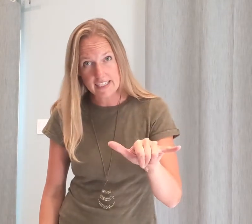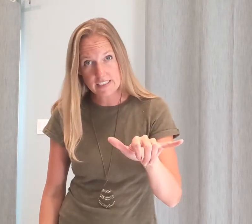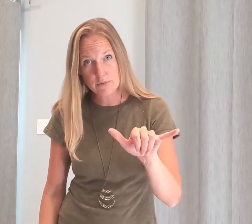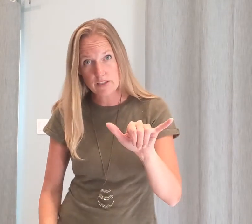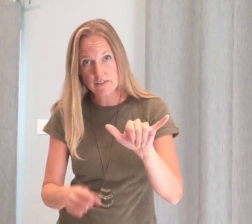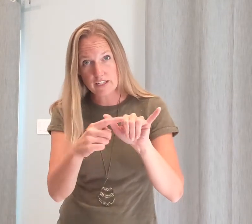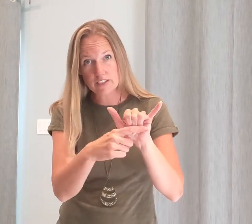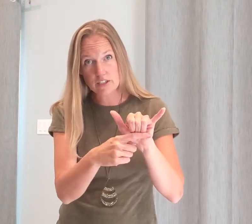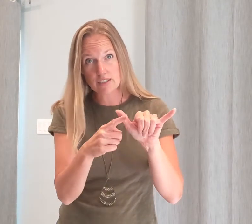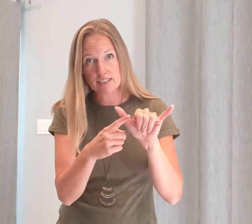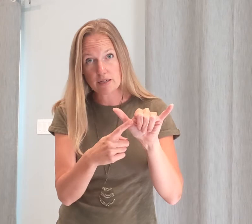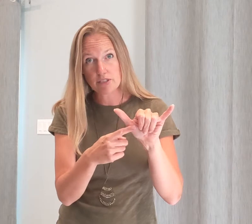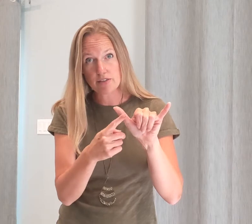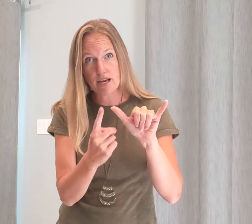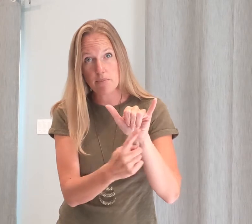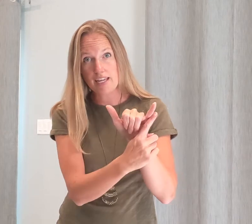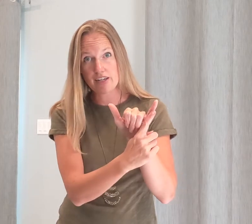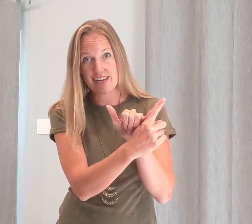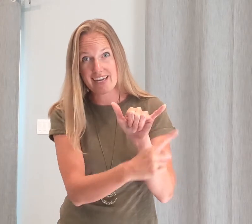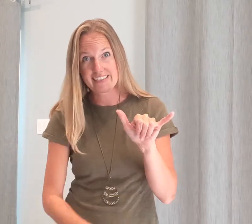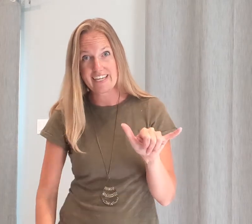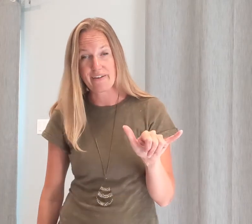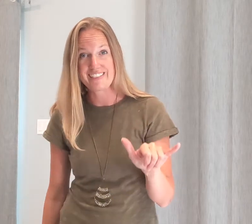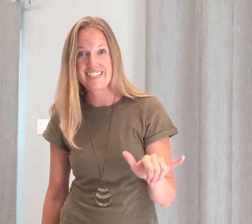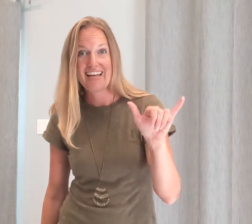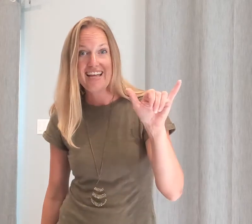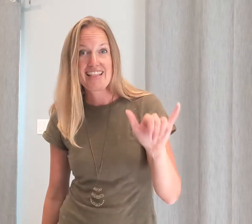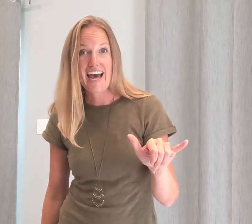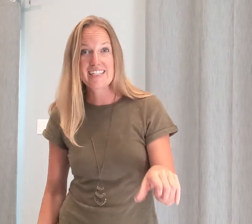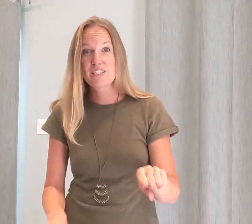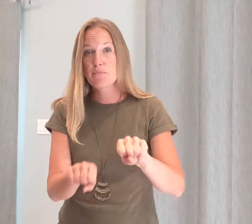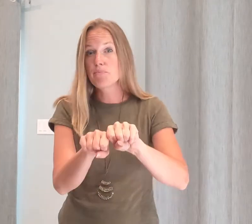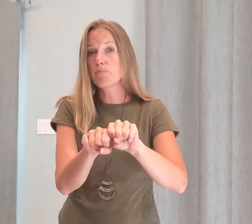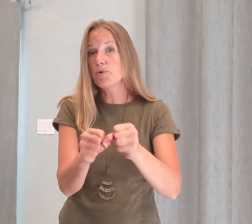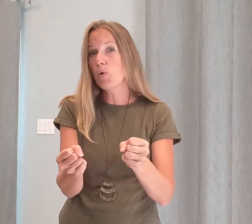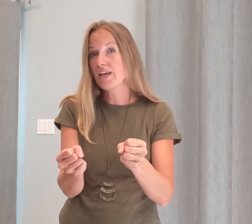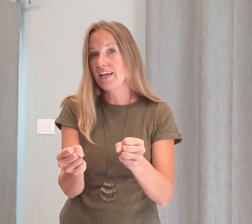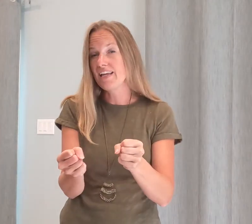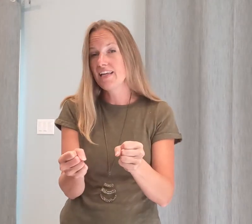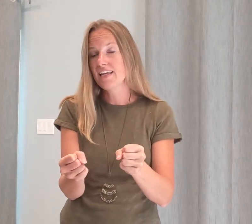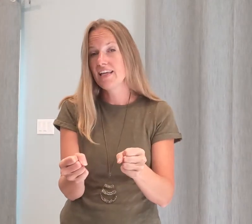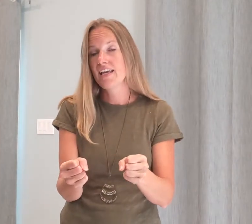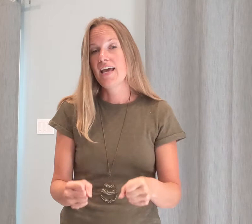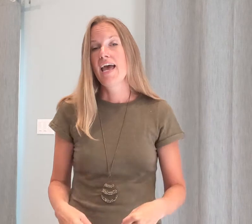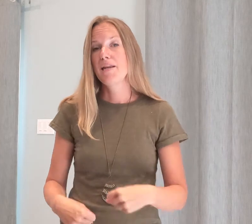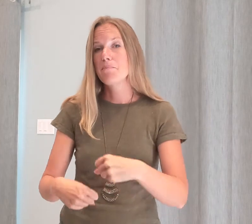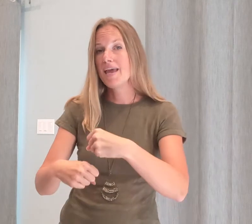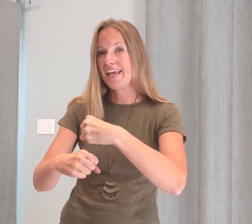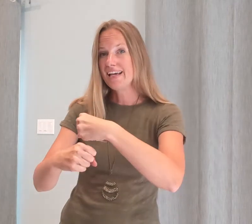this with your fingers curled except your thumb and your index out. That's broken. And make,